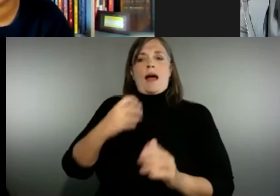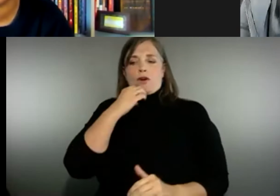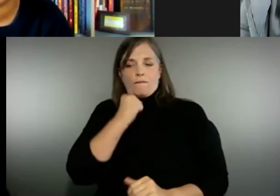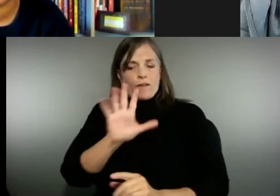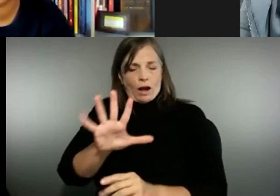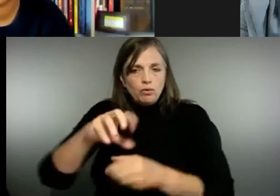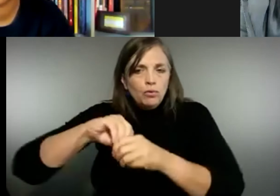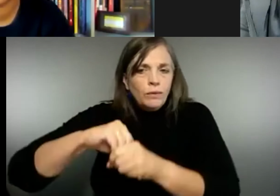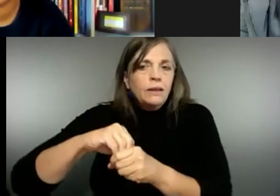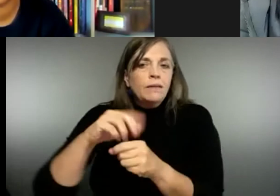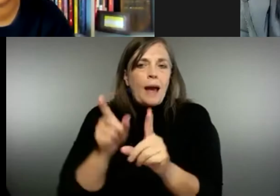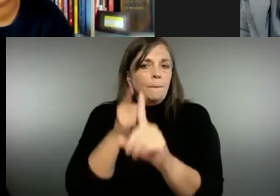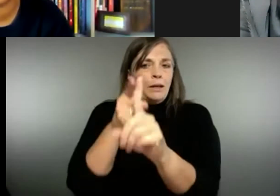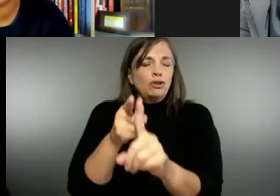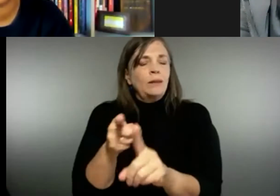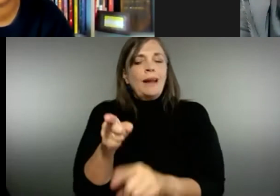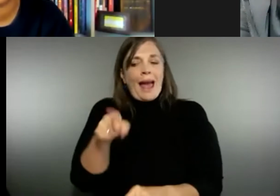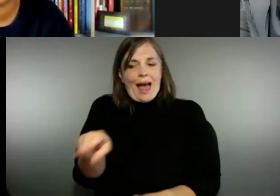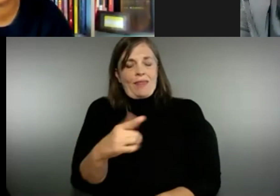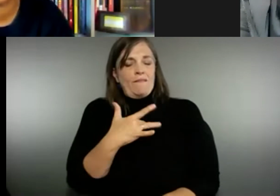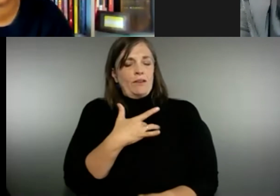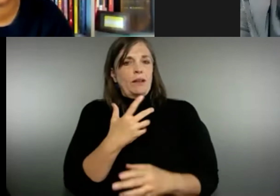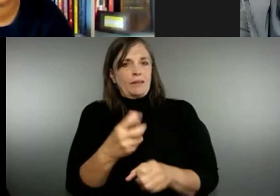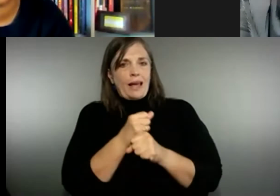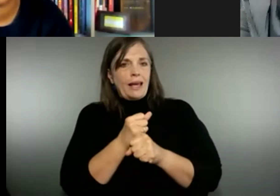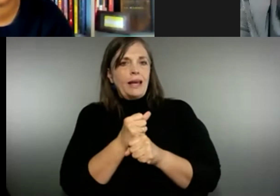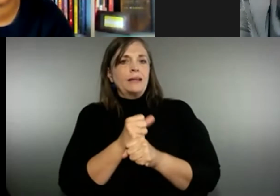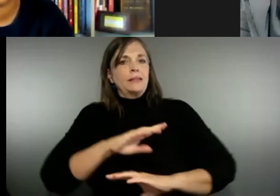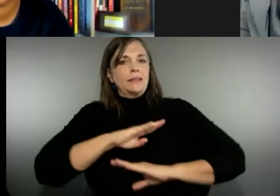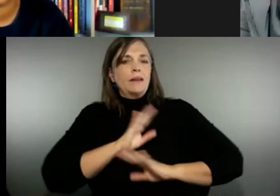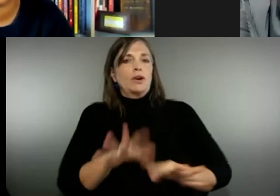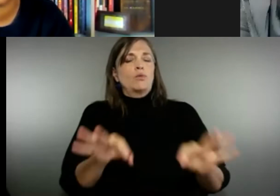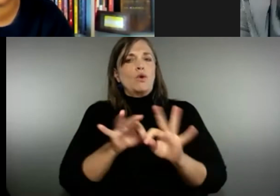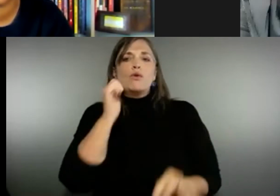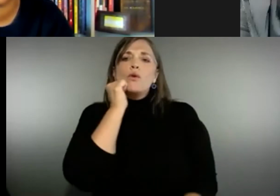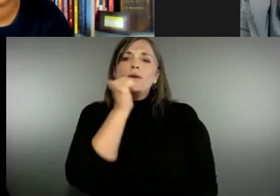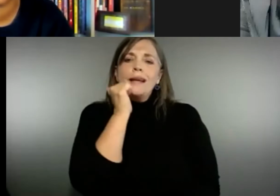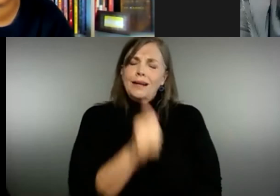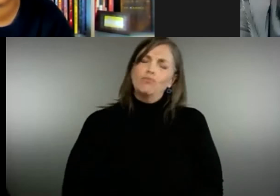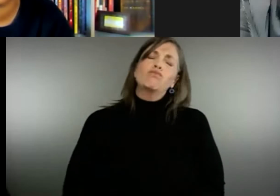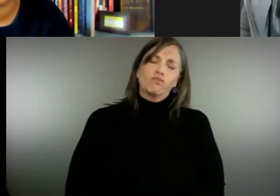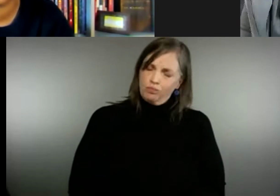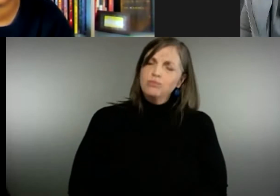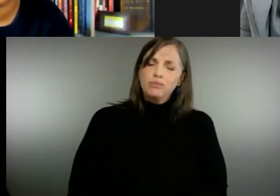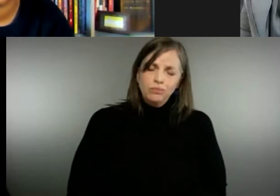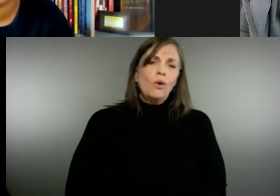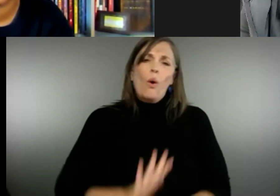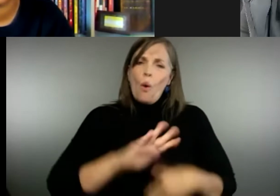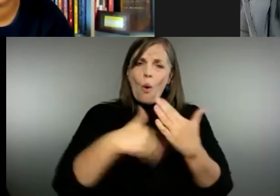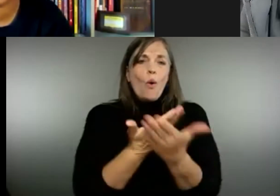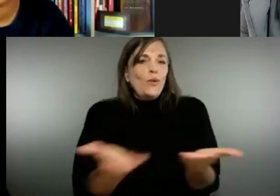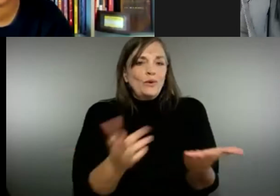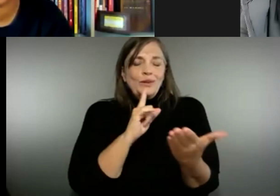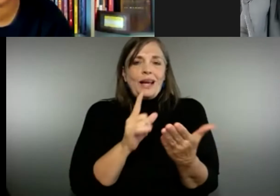of of satisfaction and worth on a day-to-day basis these are all things that um are at